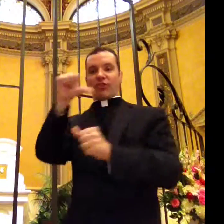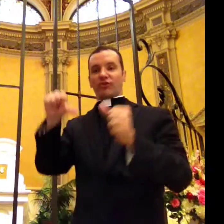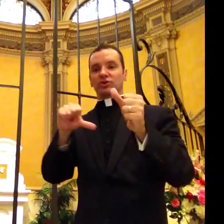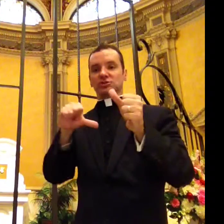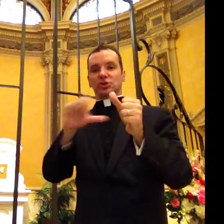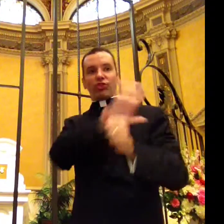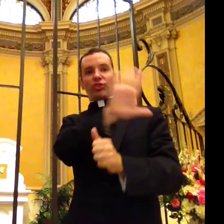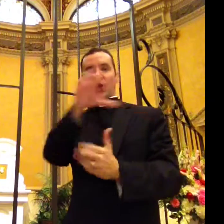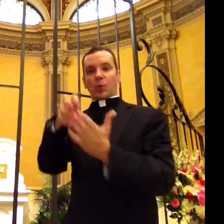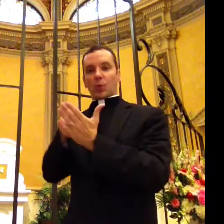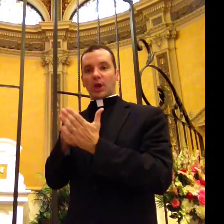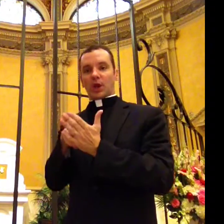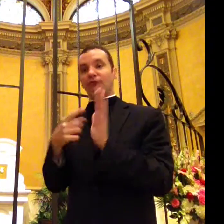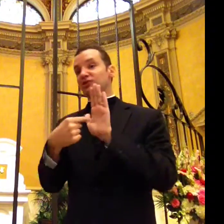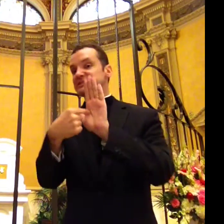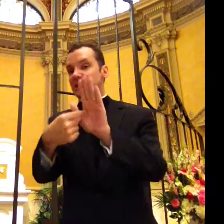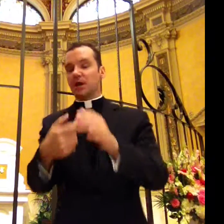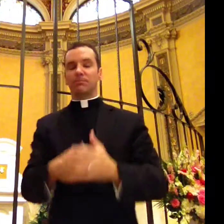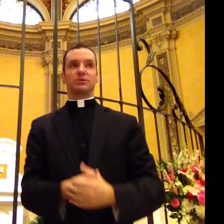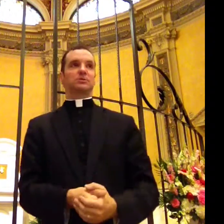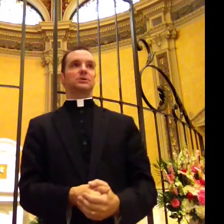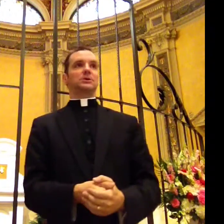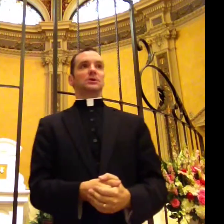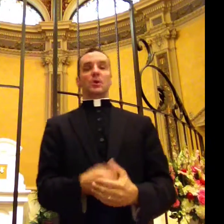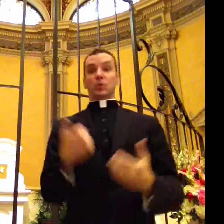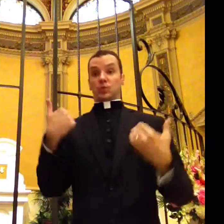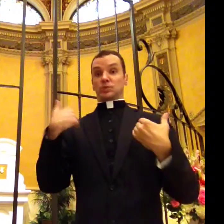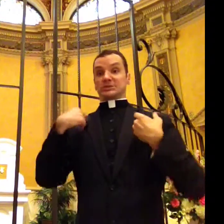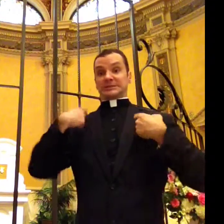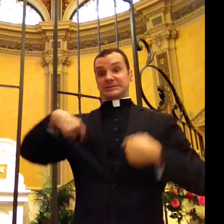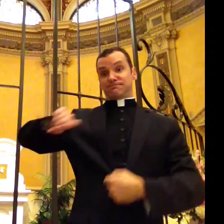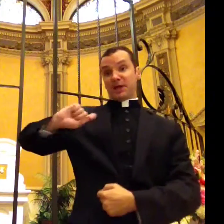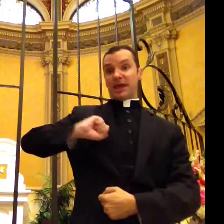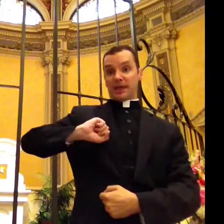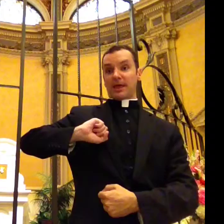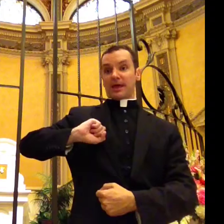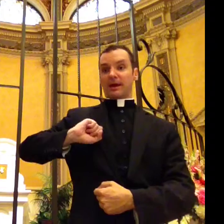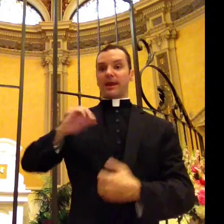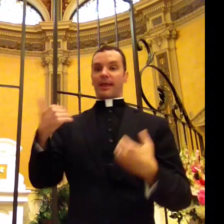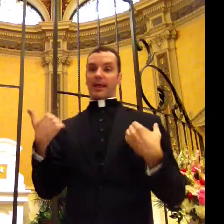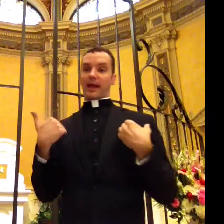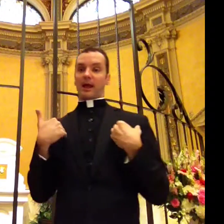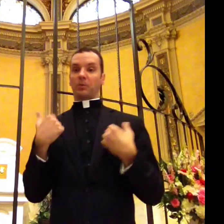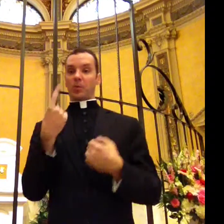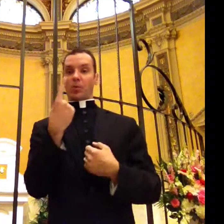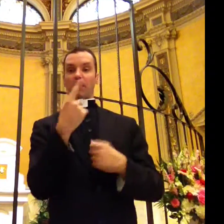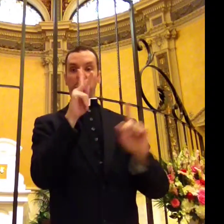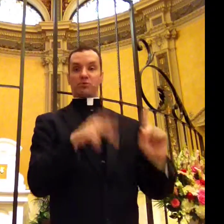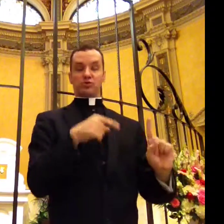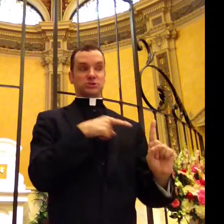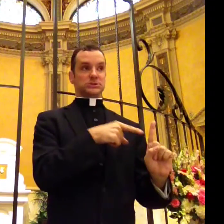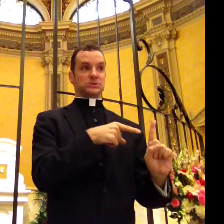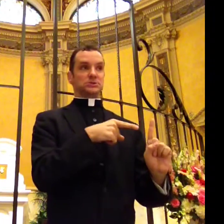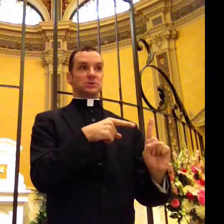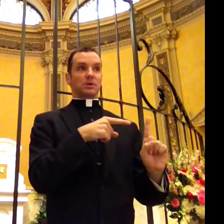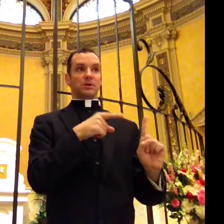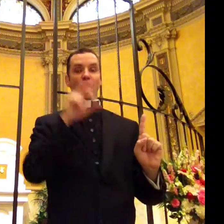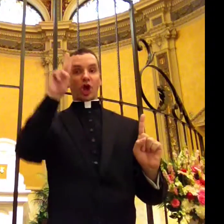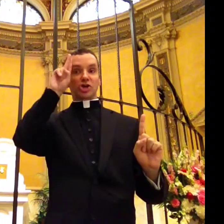each person recognized in each other their weaknesses and strengths. For example, in Spain we had one